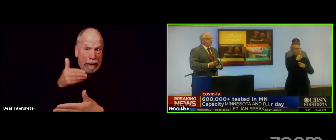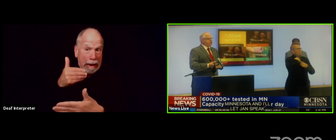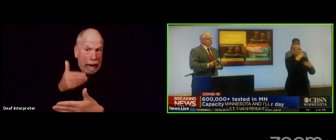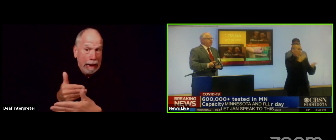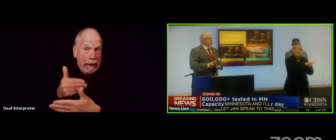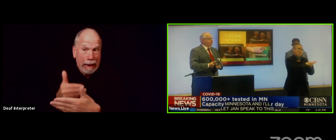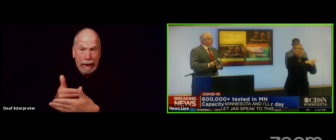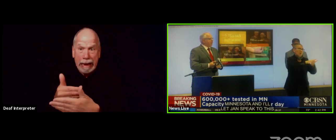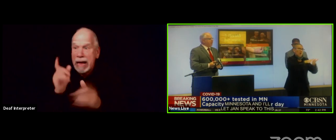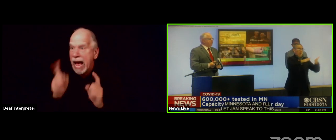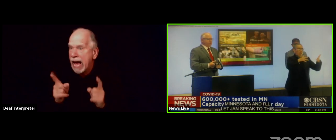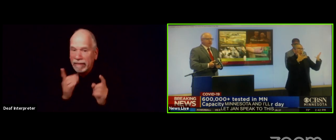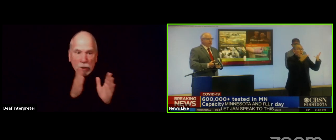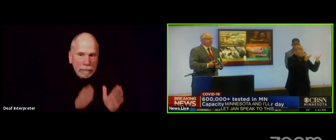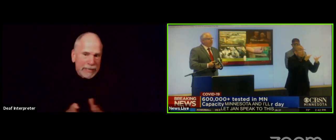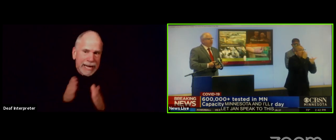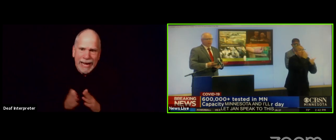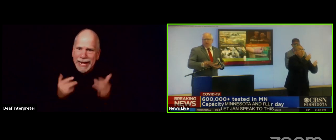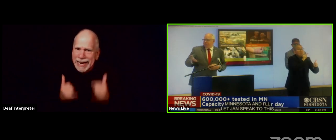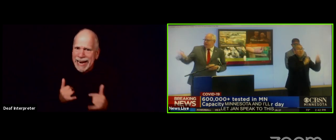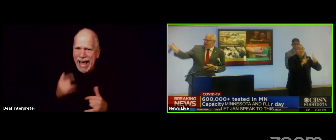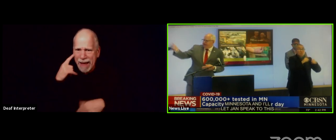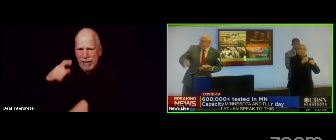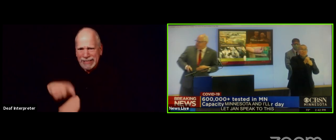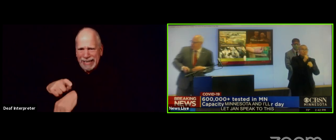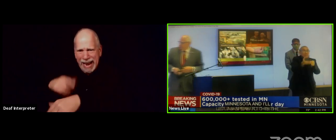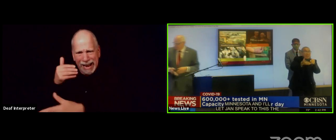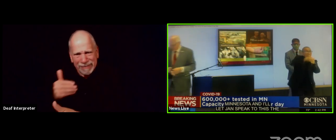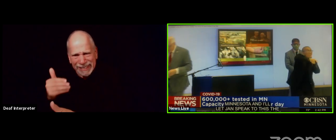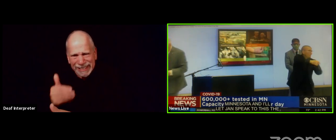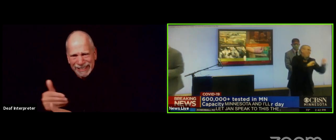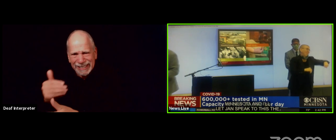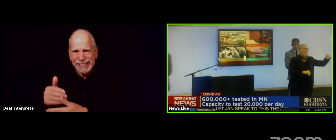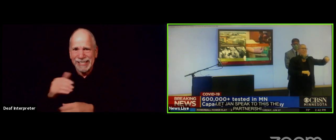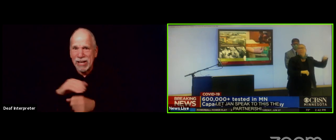making sure that people were covered was very clear from the beginning. So.